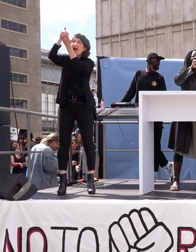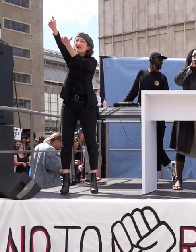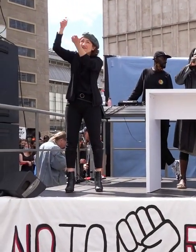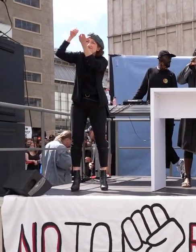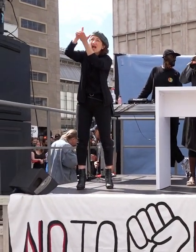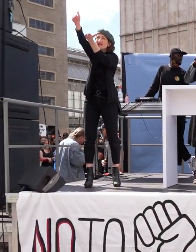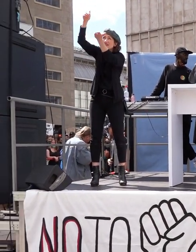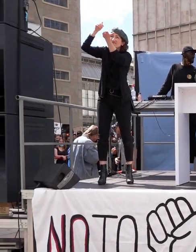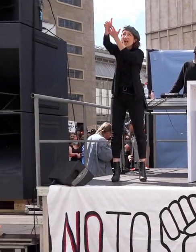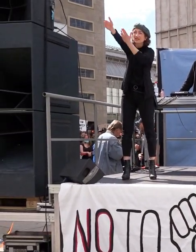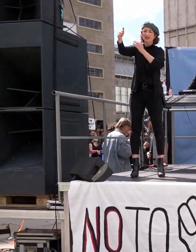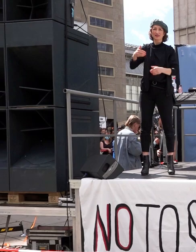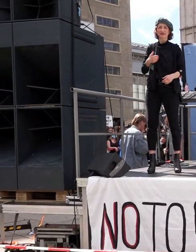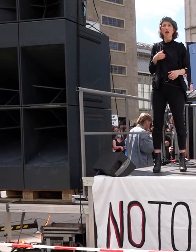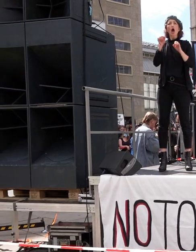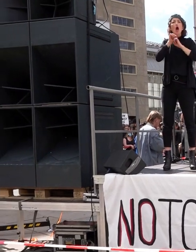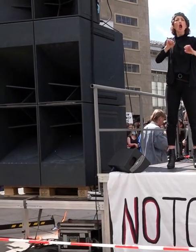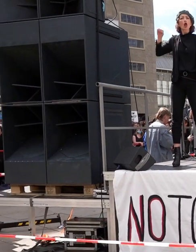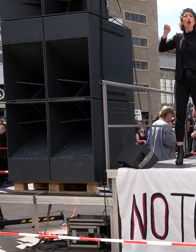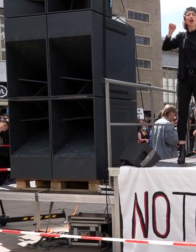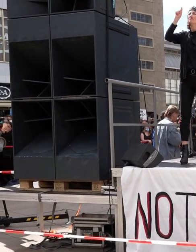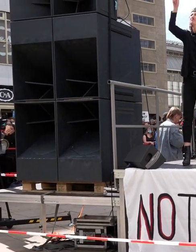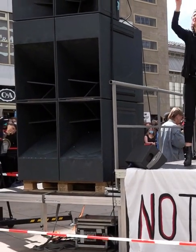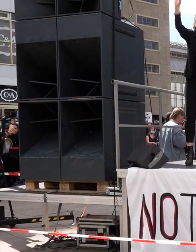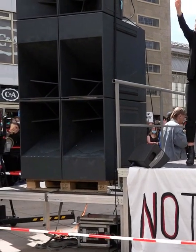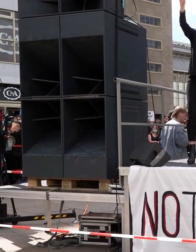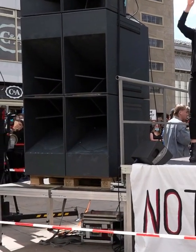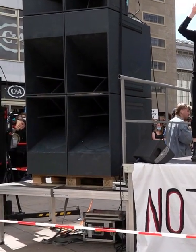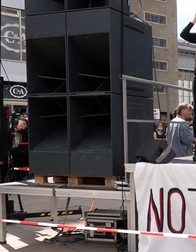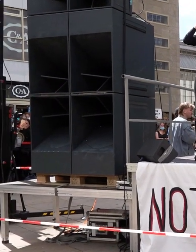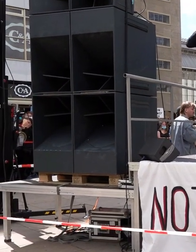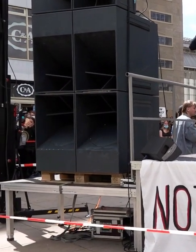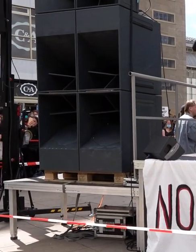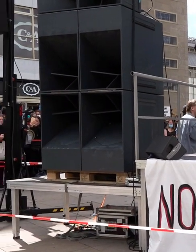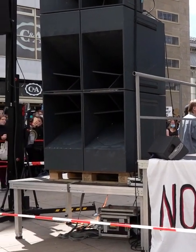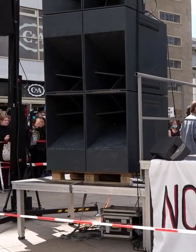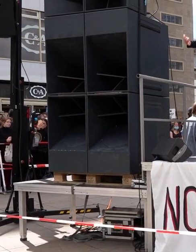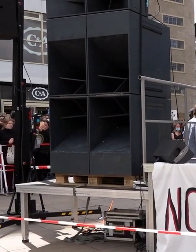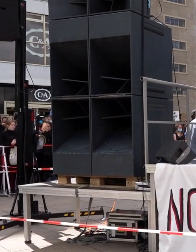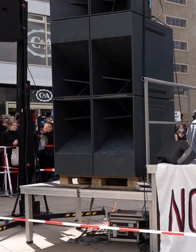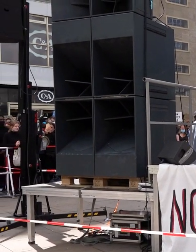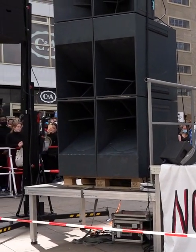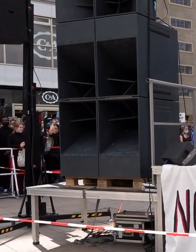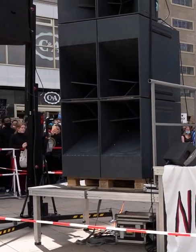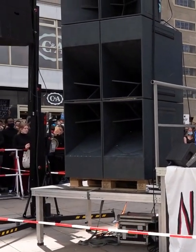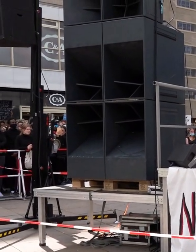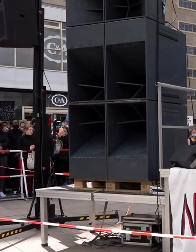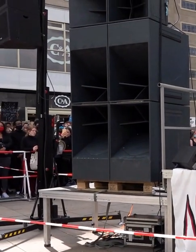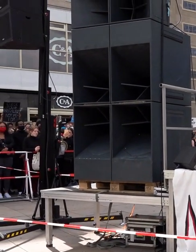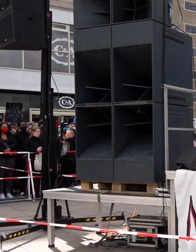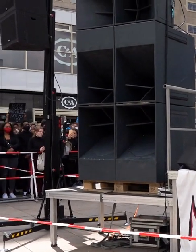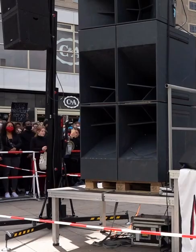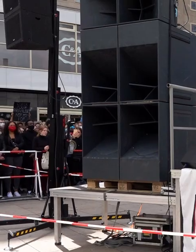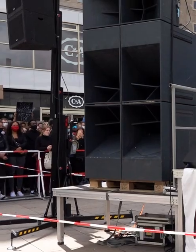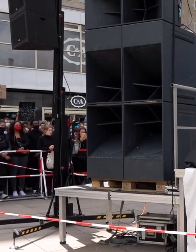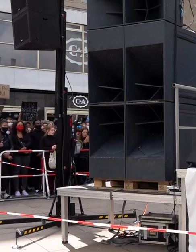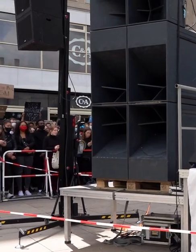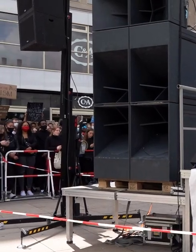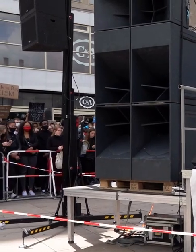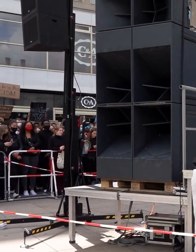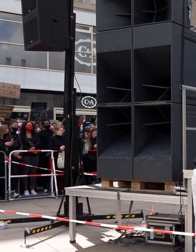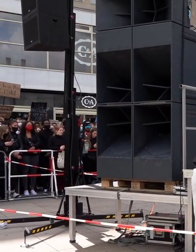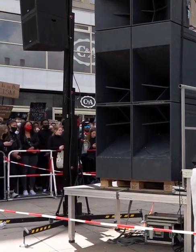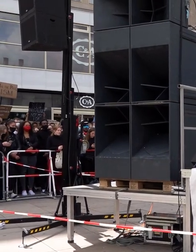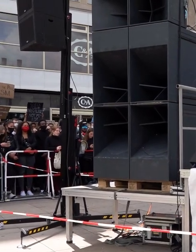We find happiness. We experiment. We organize.